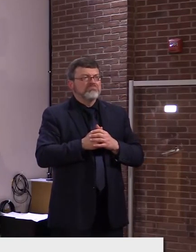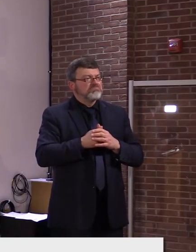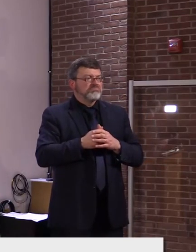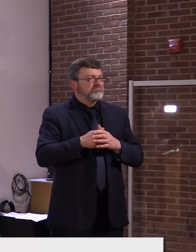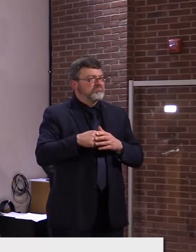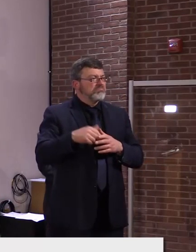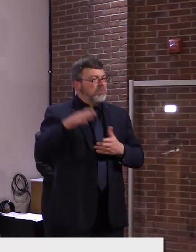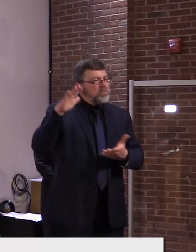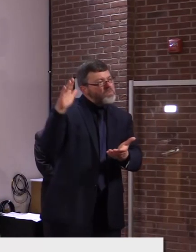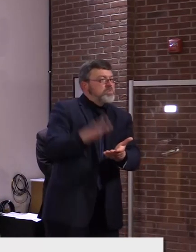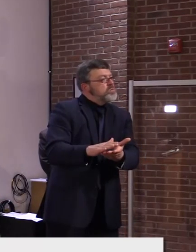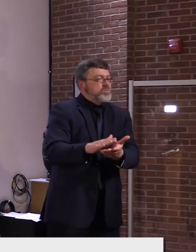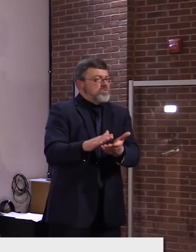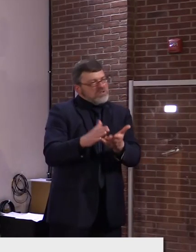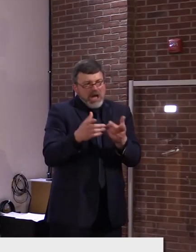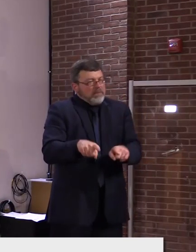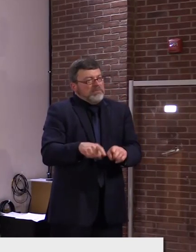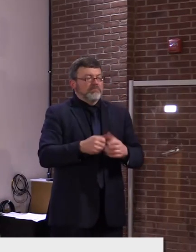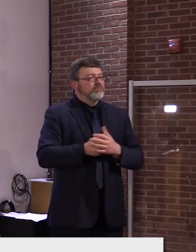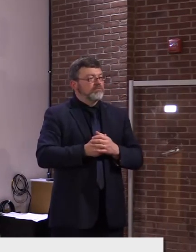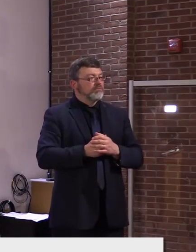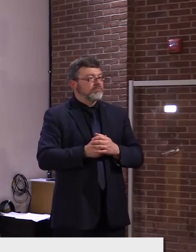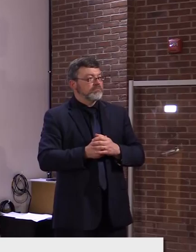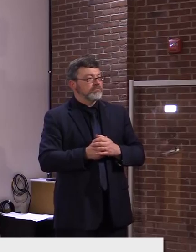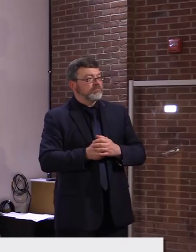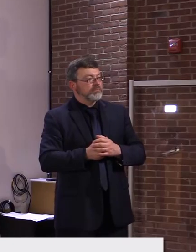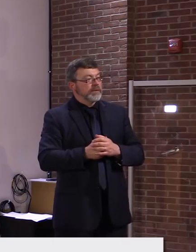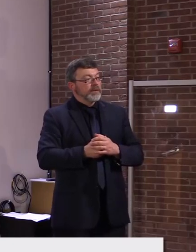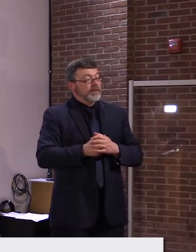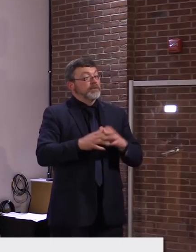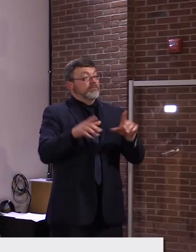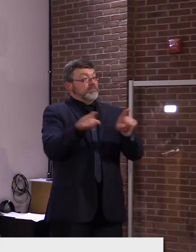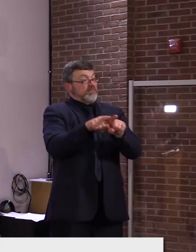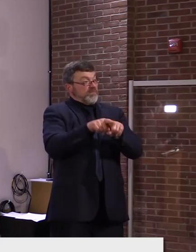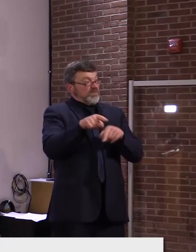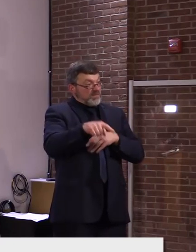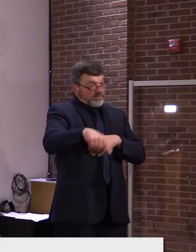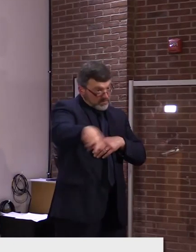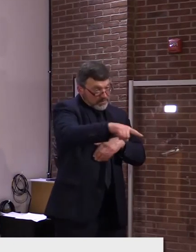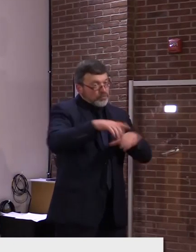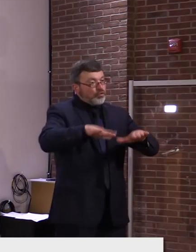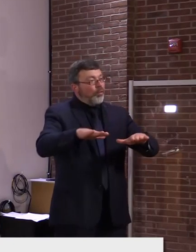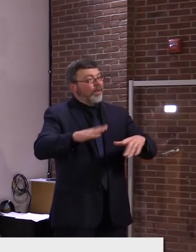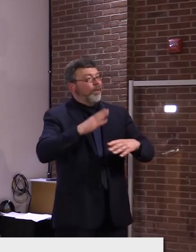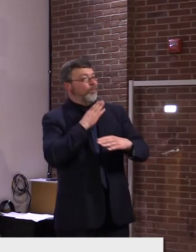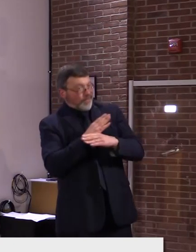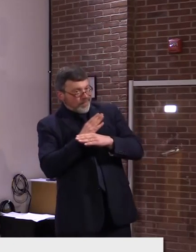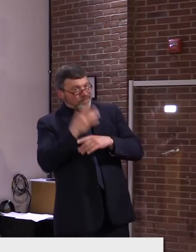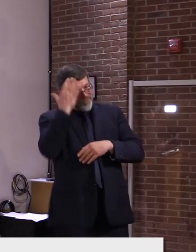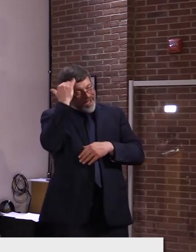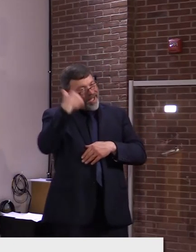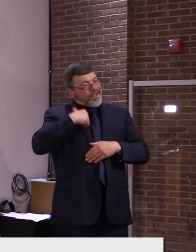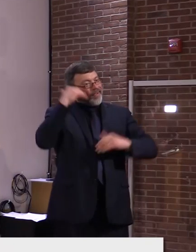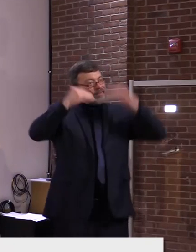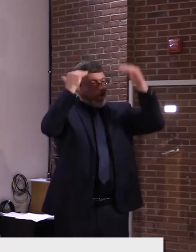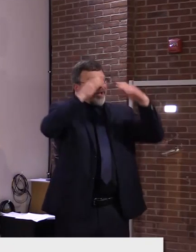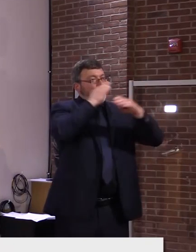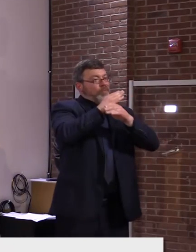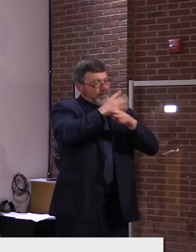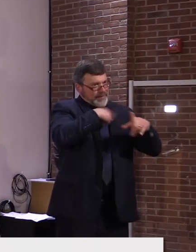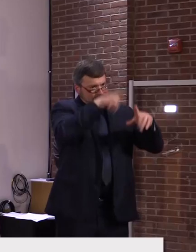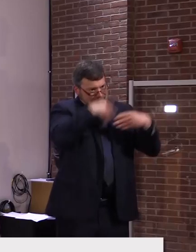into contact with the virus. So they too are more protected. But I also know people are still navigating what they can